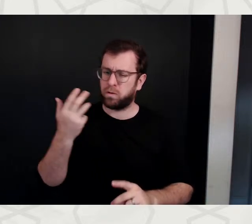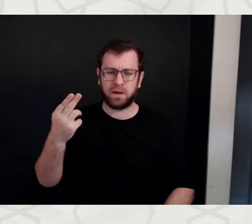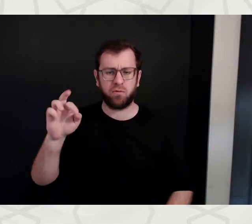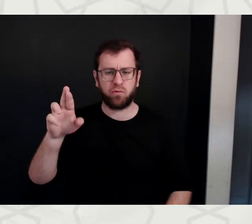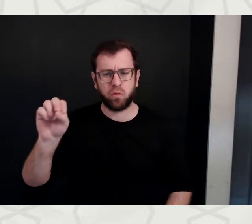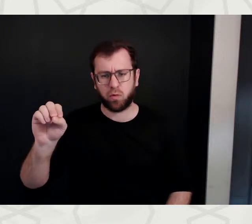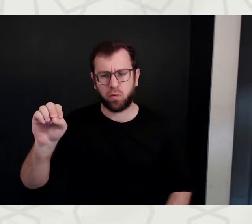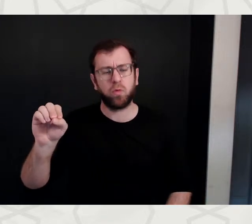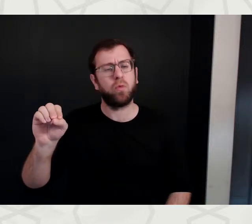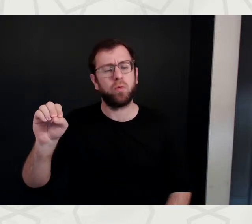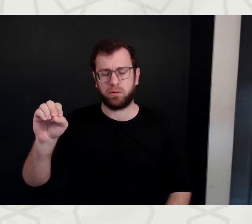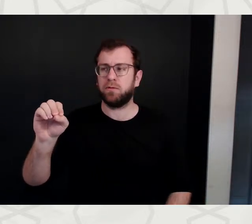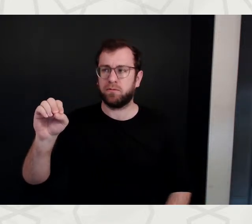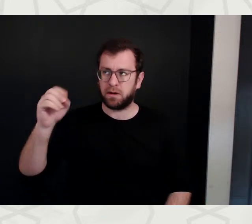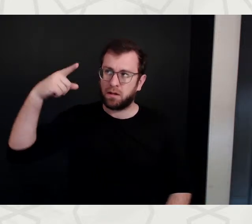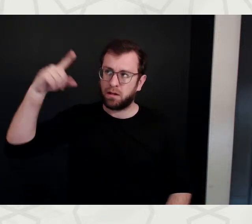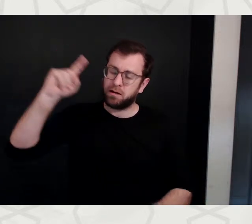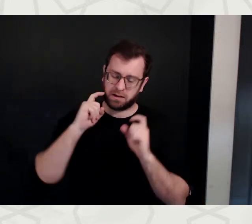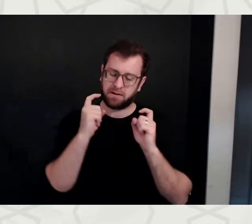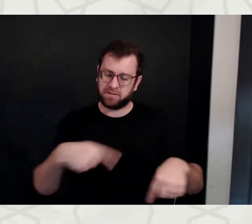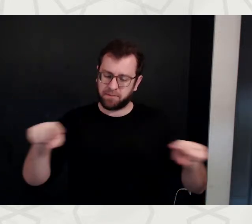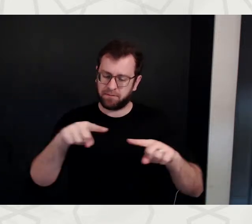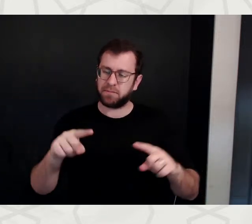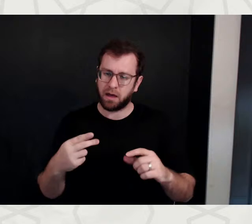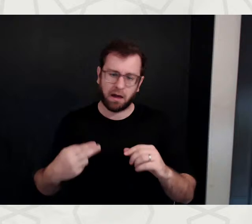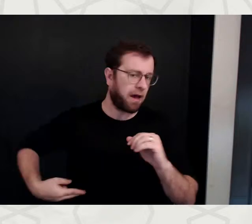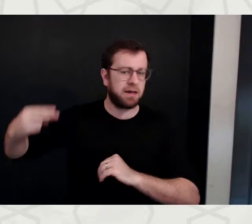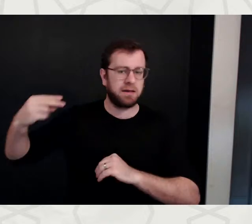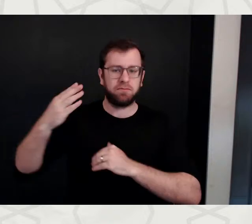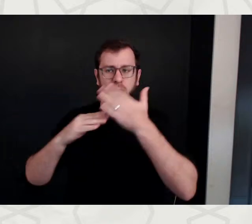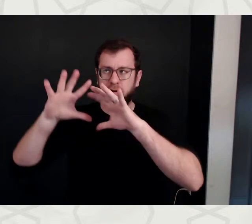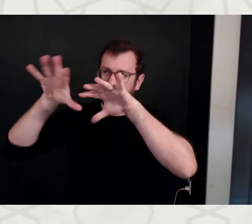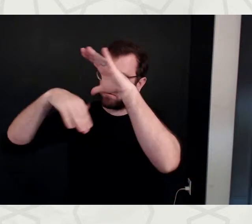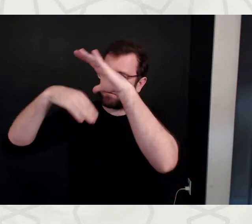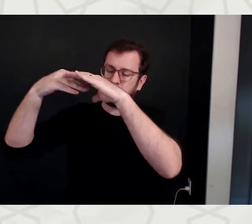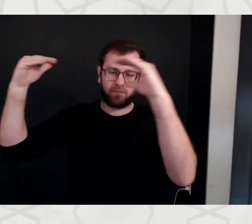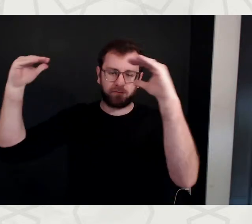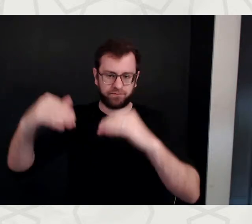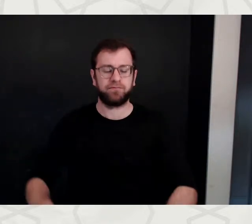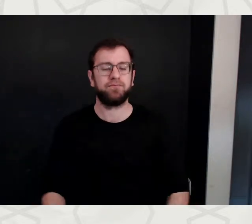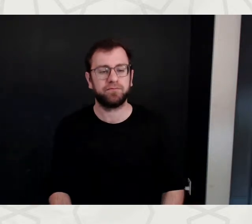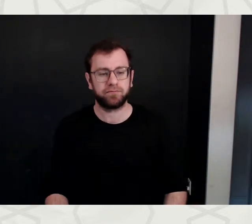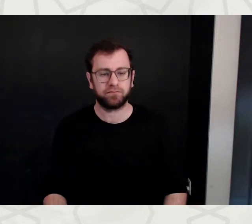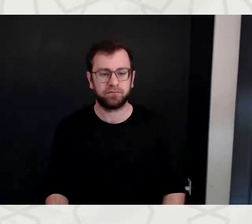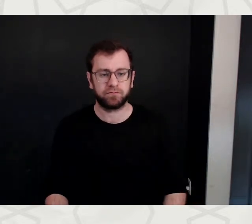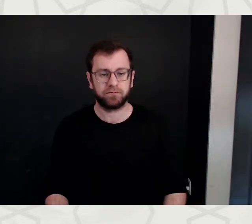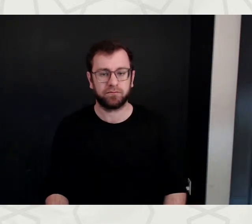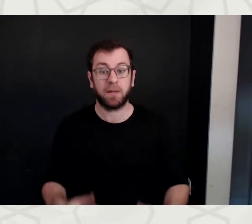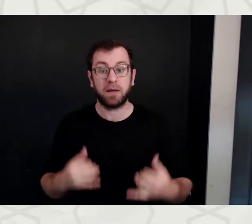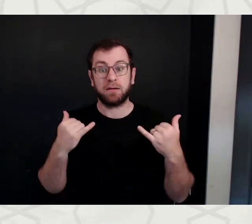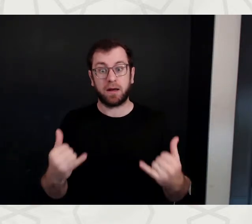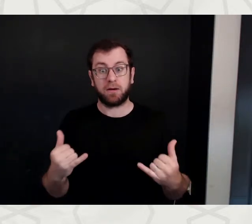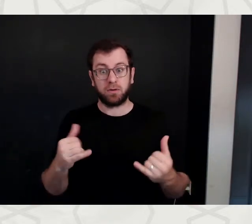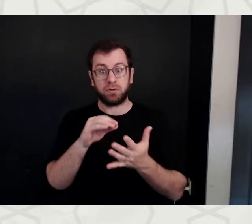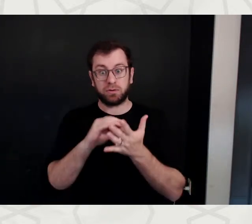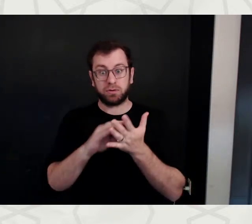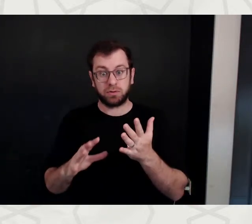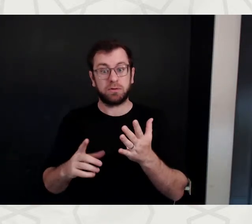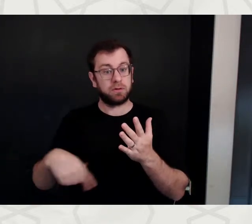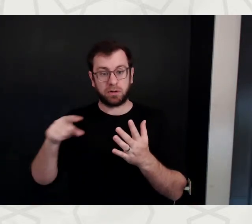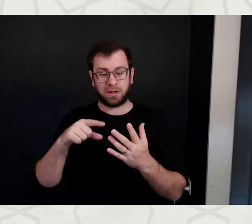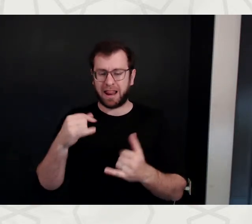Jannah, is changing the narrative. And now the students, the last people who